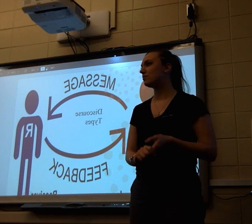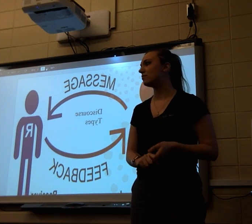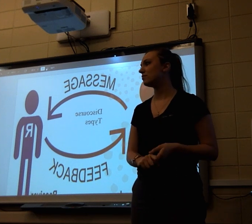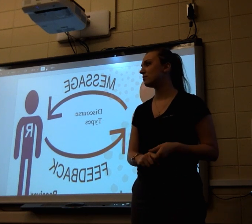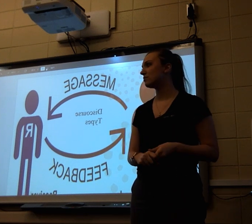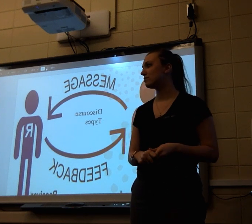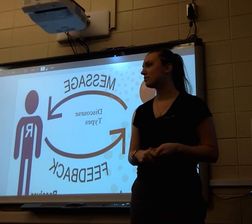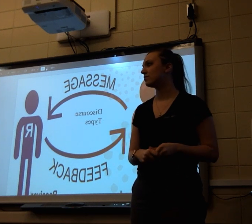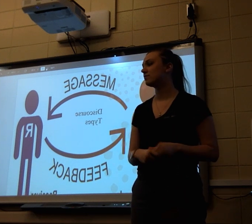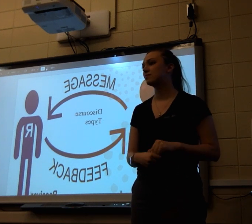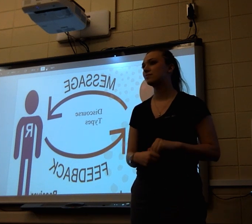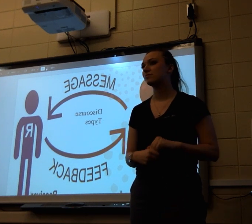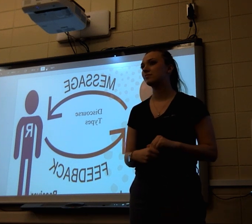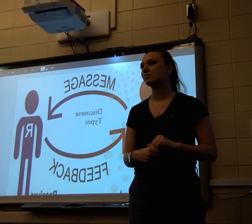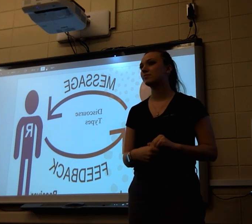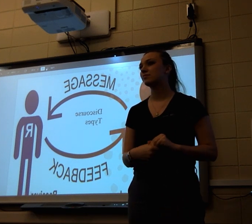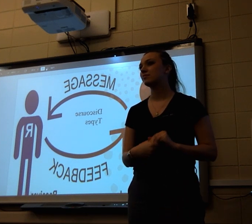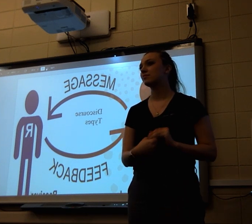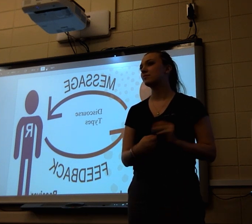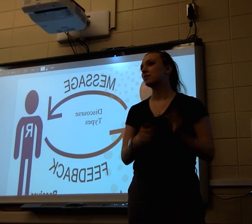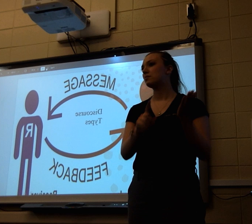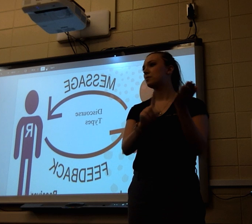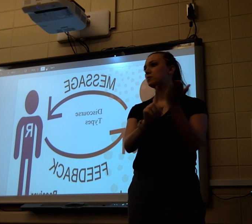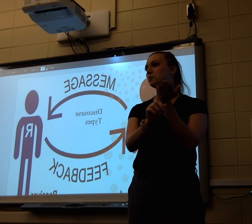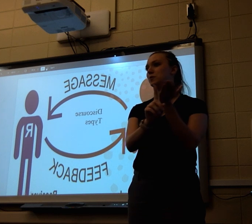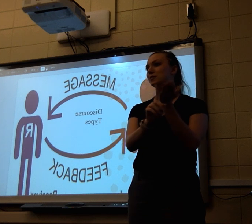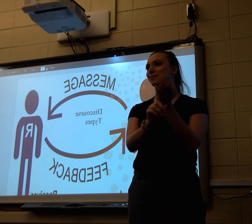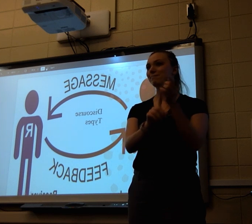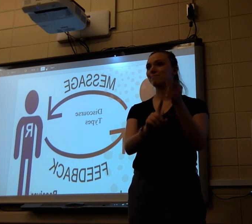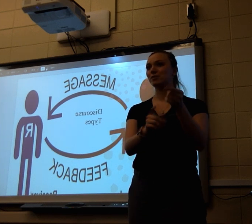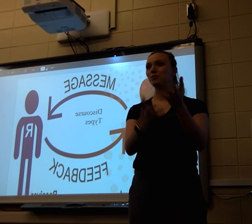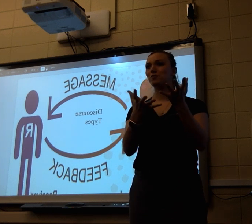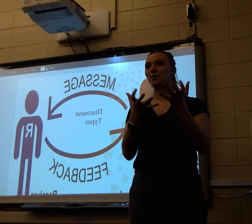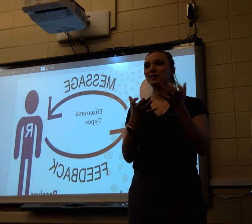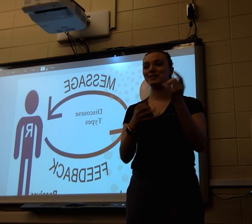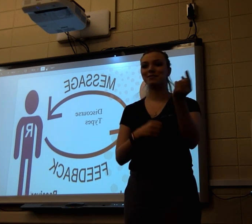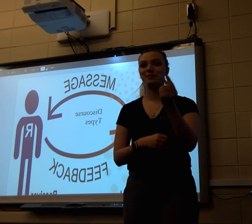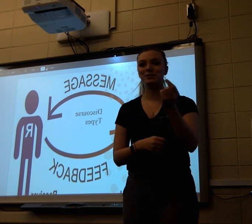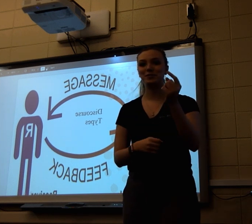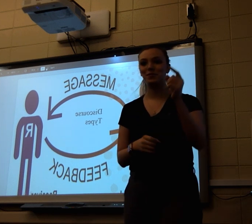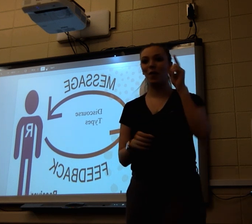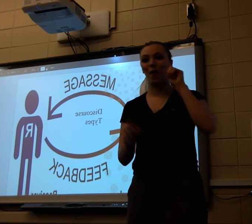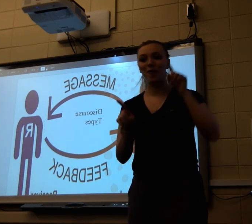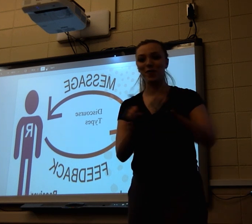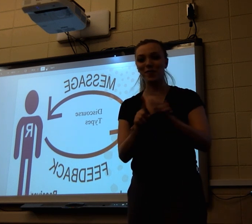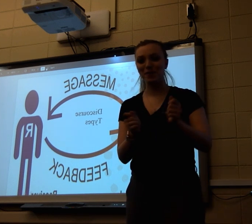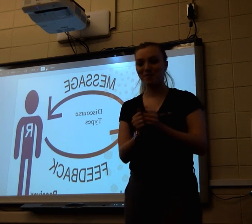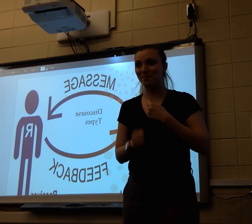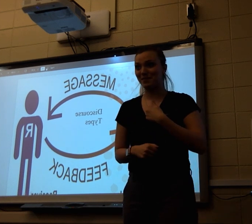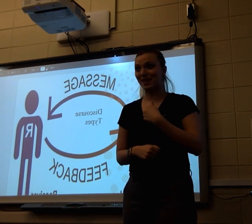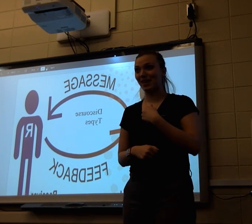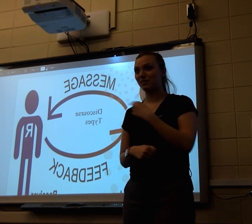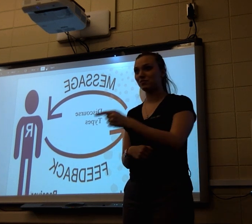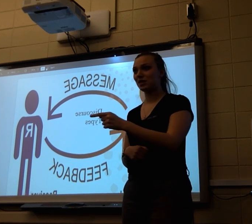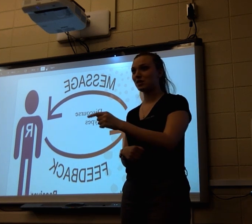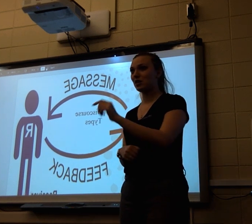believe in your own idea. Yep. Okay. And argumentative is more like facts. Yes. Yeah, very good.